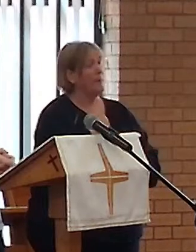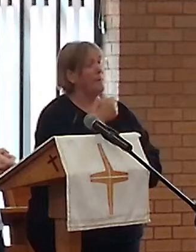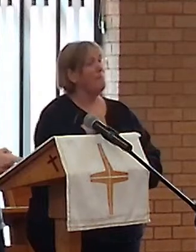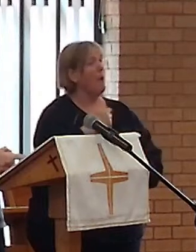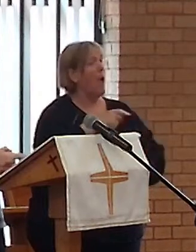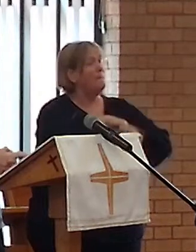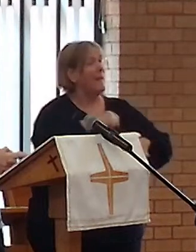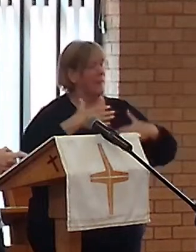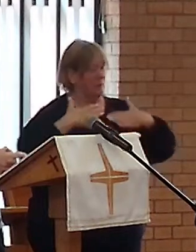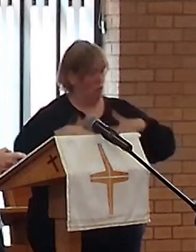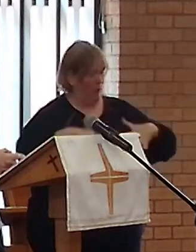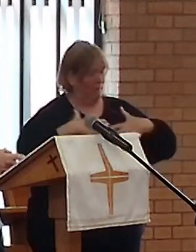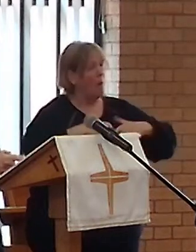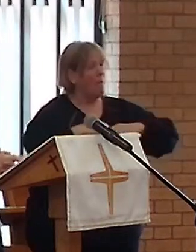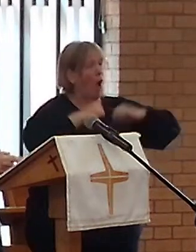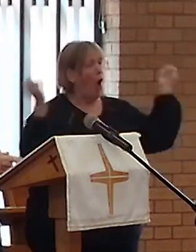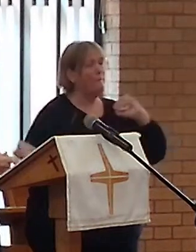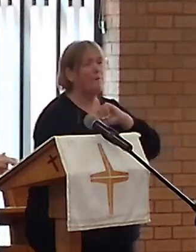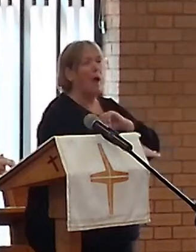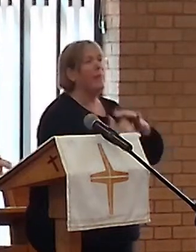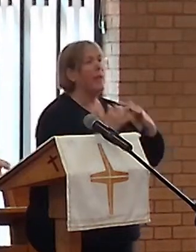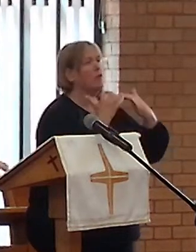and mingle with the crowd.